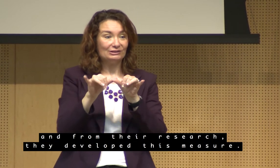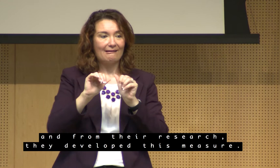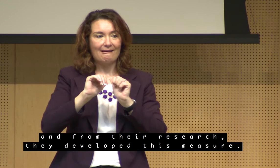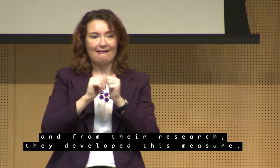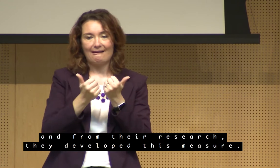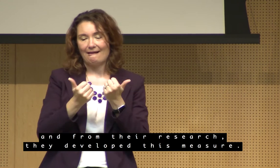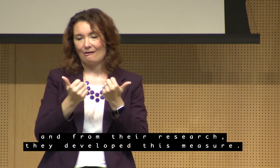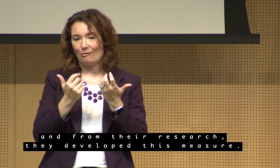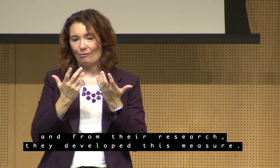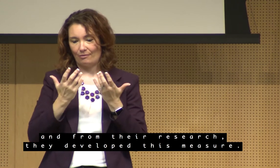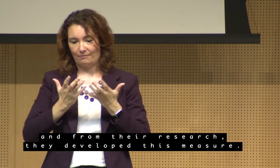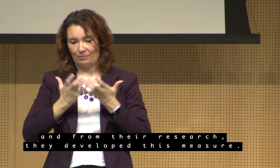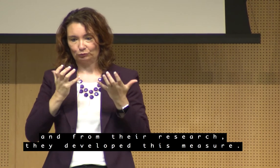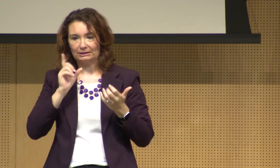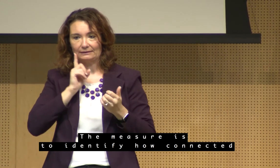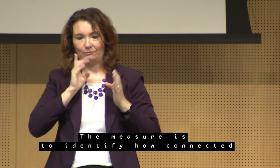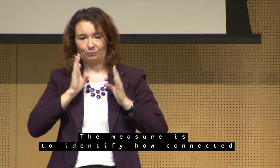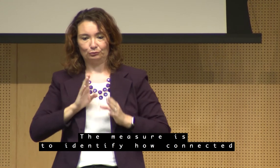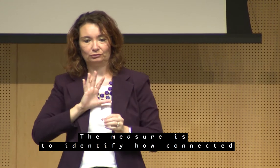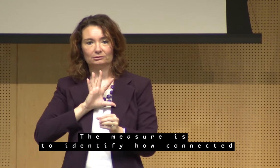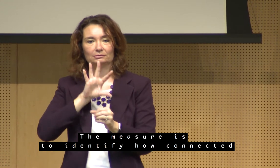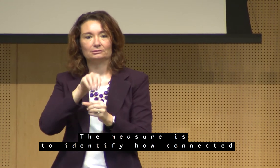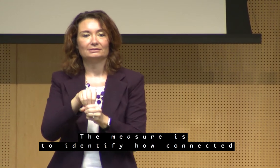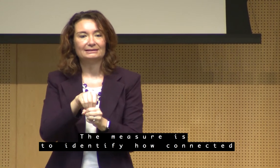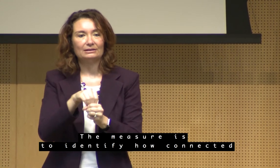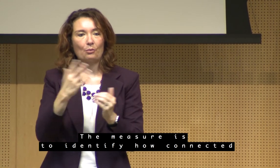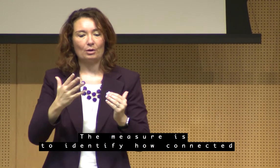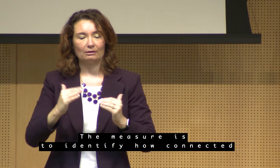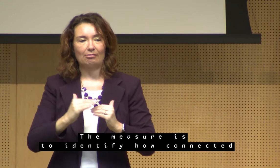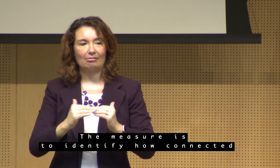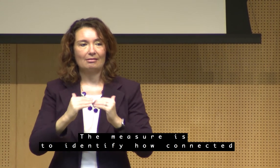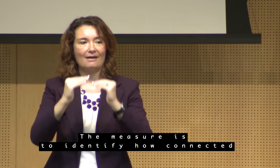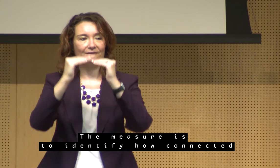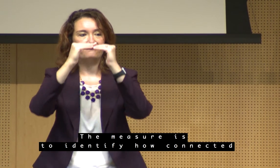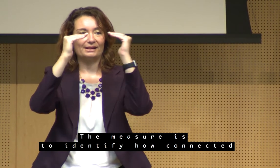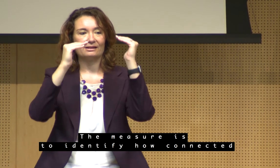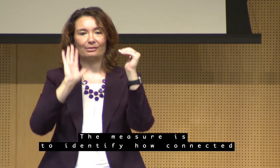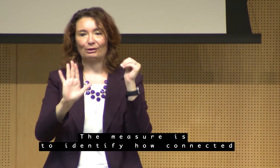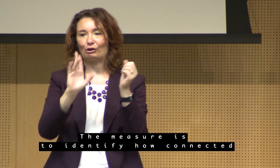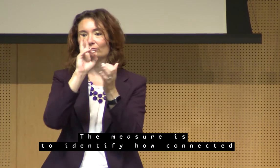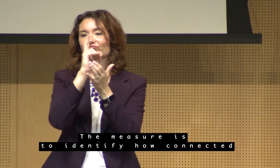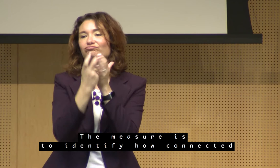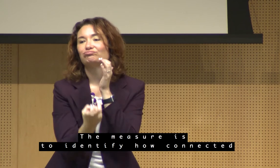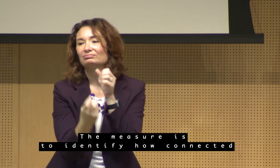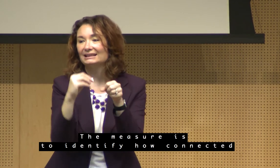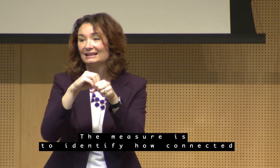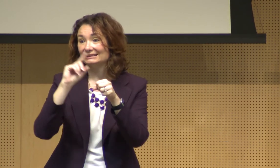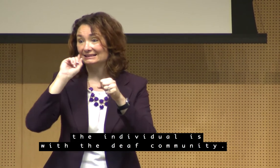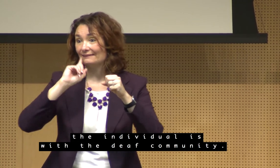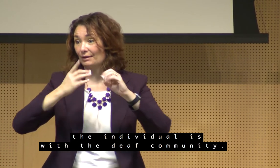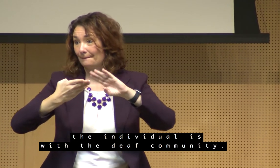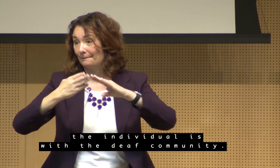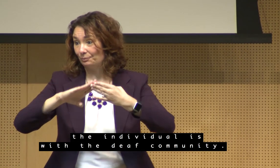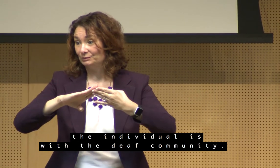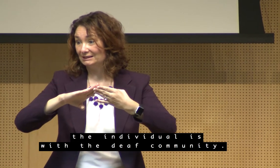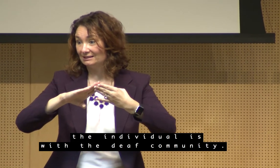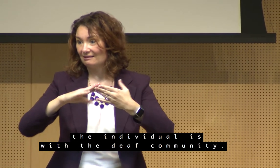measure. The measure is to identify how connected the individual is with the deaf